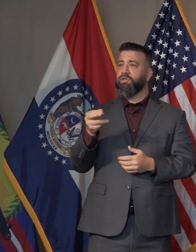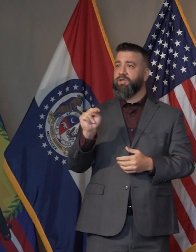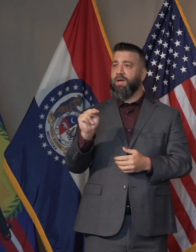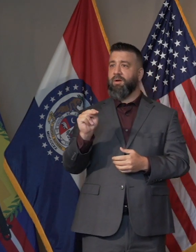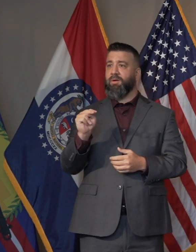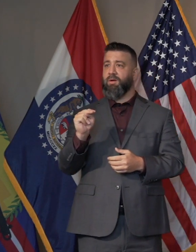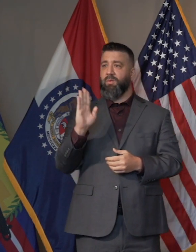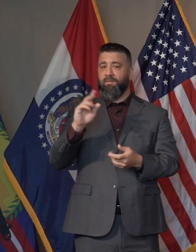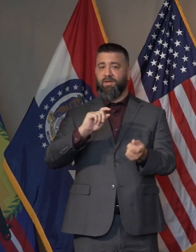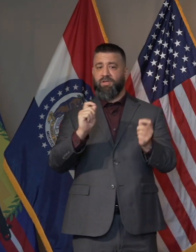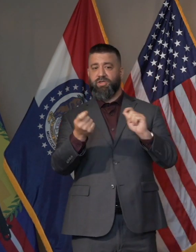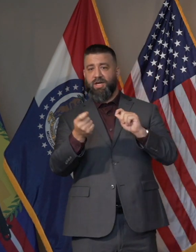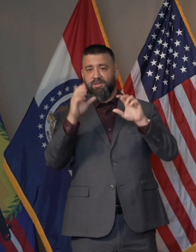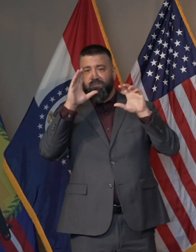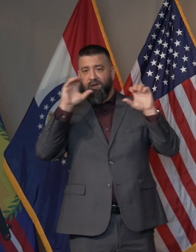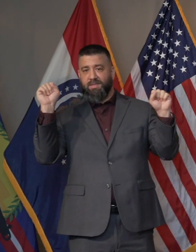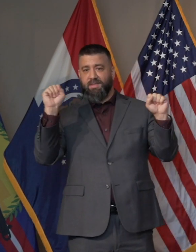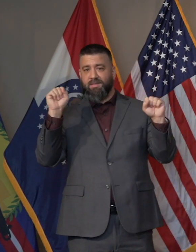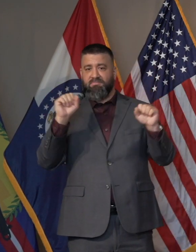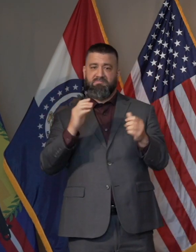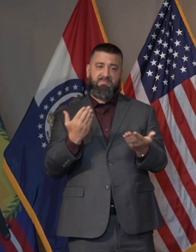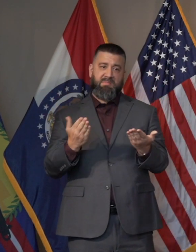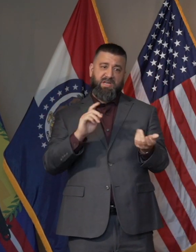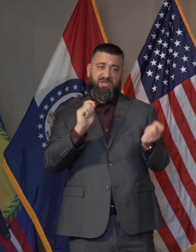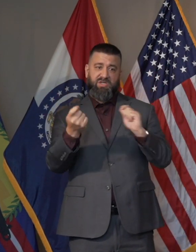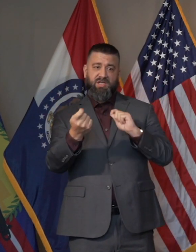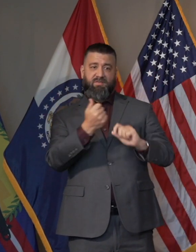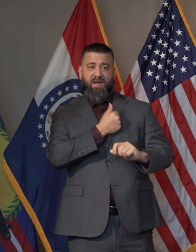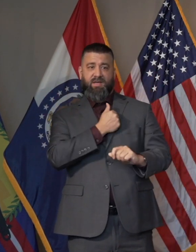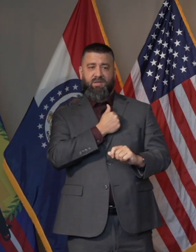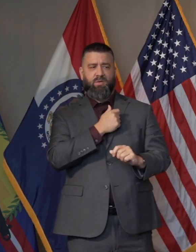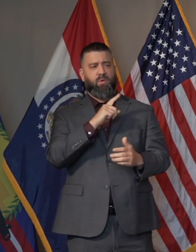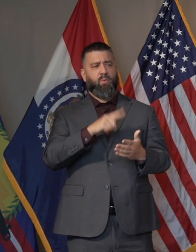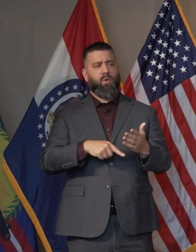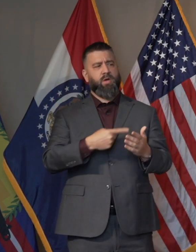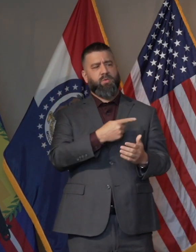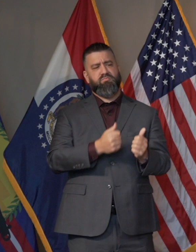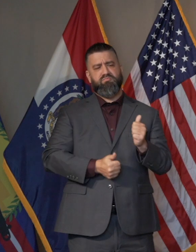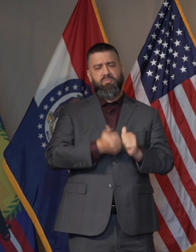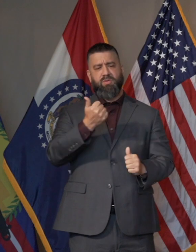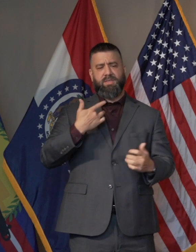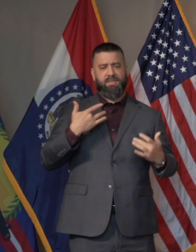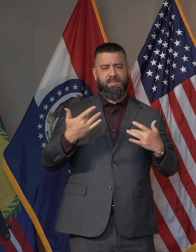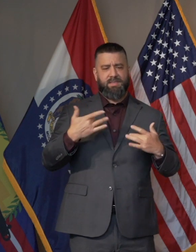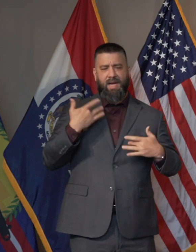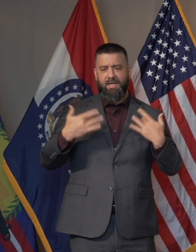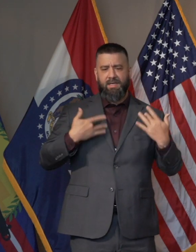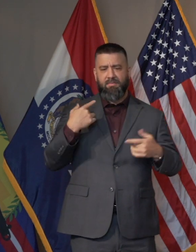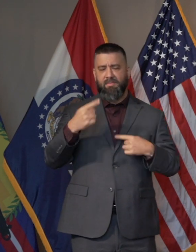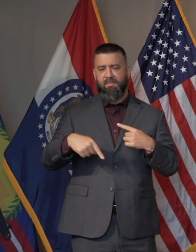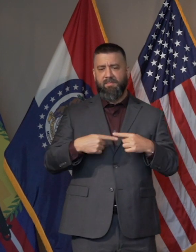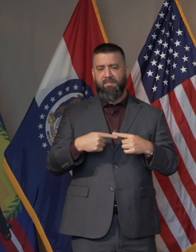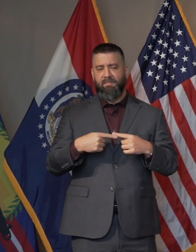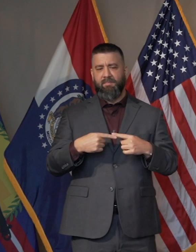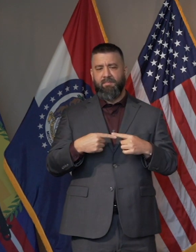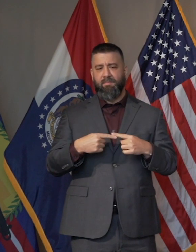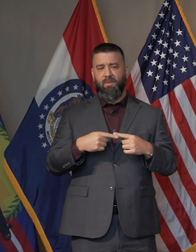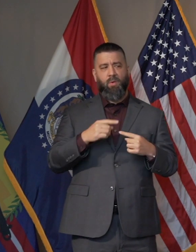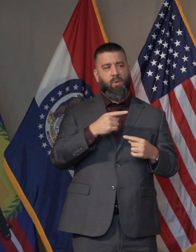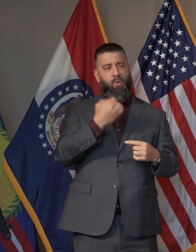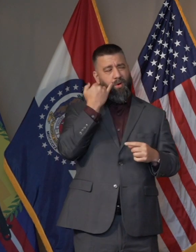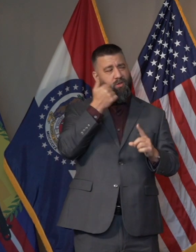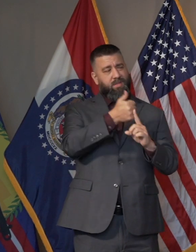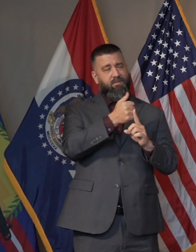possibly a change in attitude towards this coronavirus. What are you most excited about? Or what would be your pressing need to ask President-elect